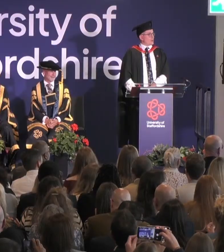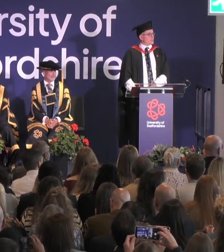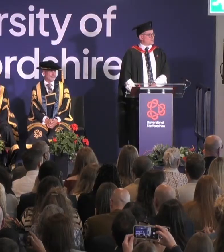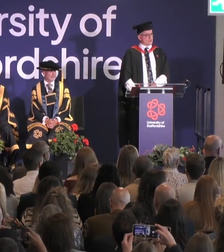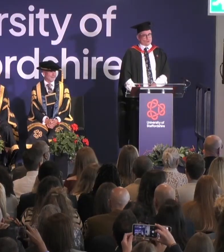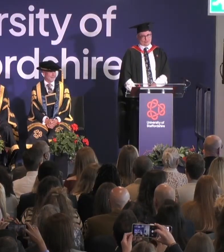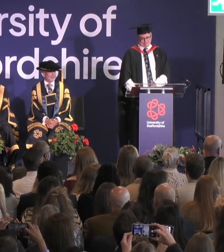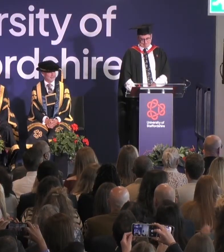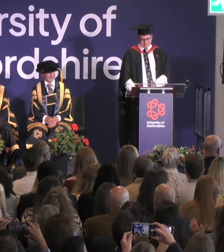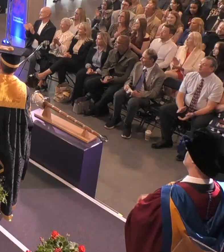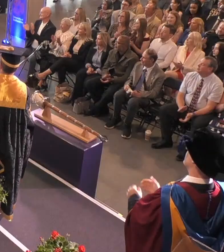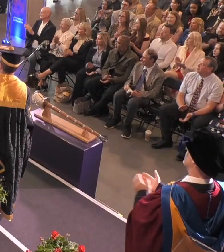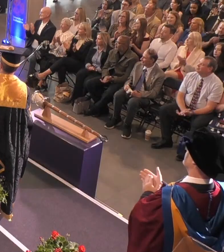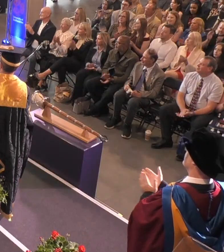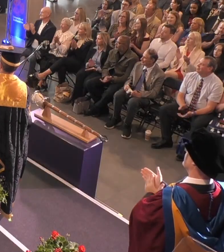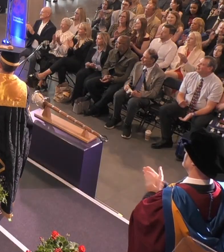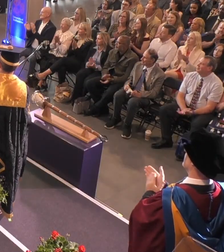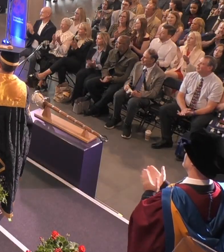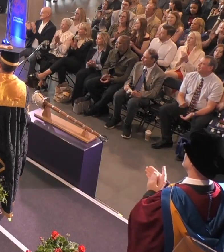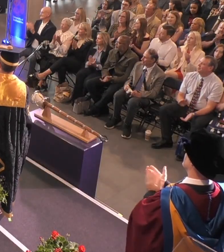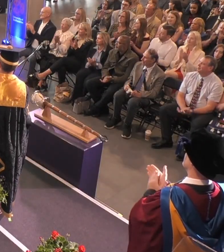Tanya Rasool.